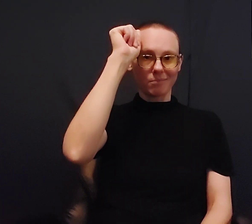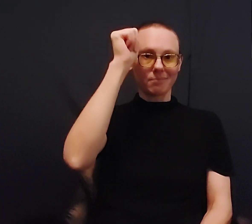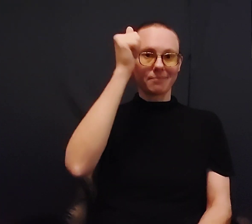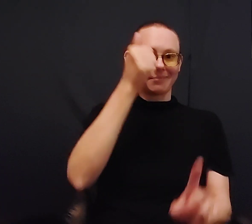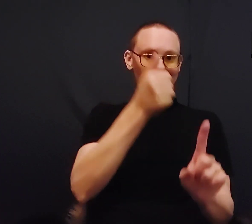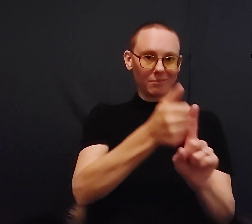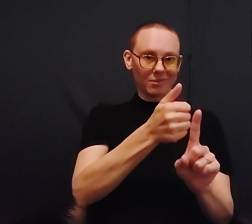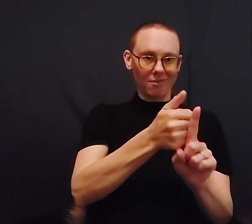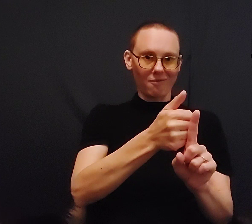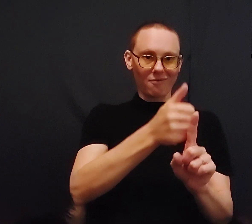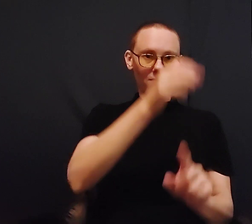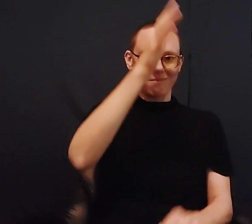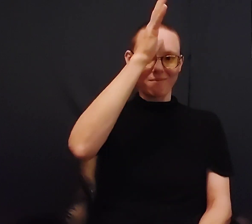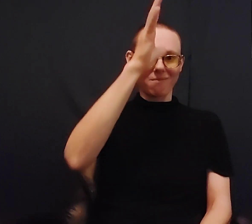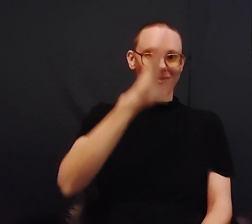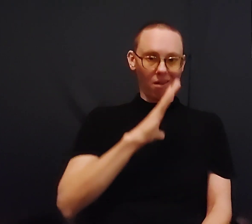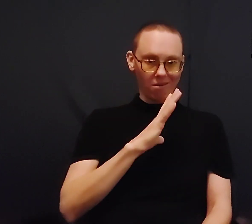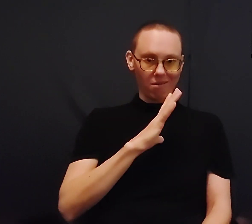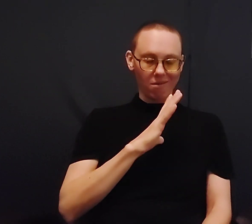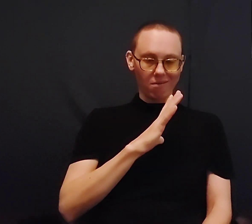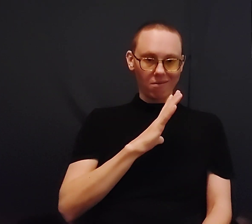Adam himself is a man.